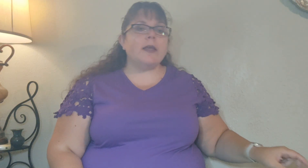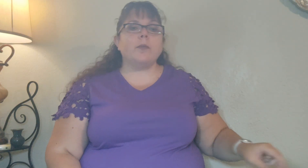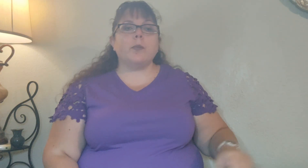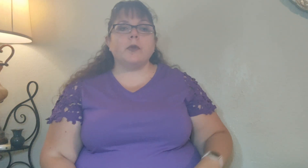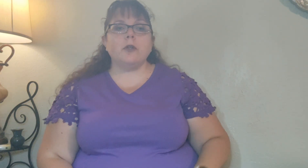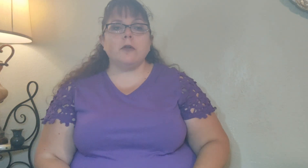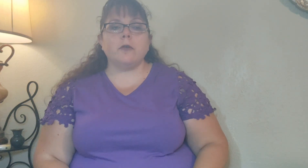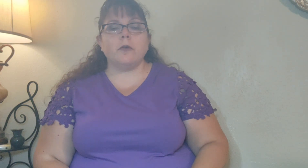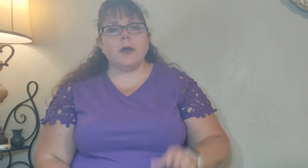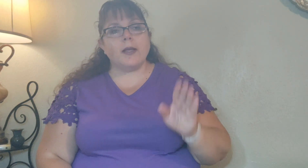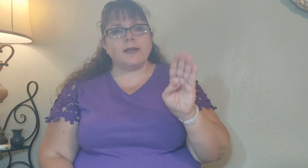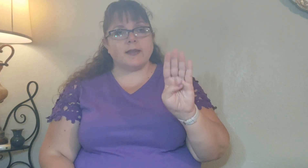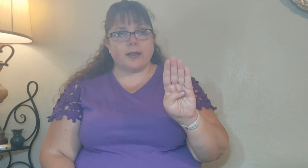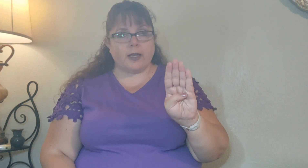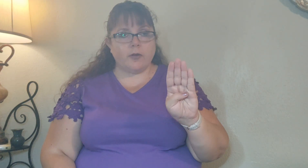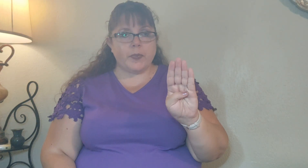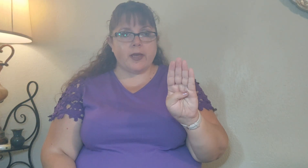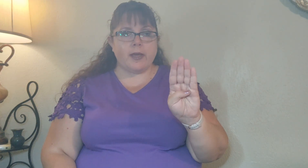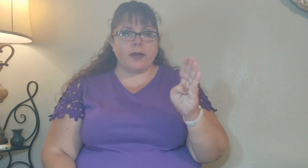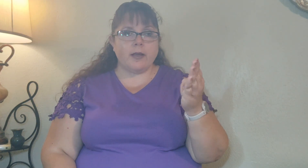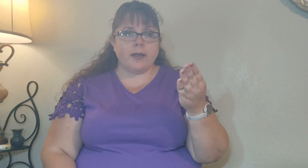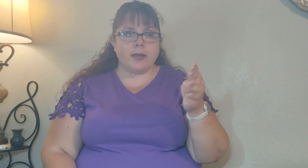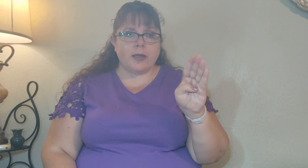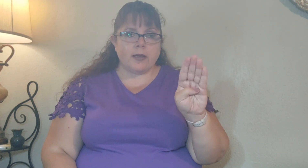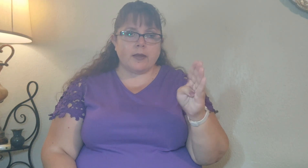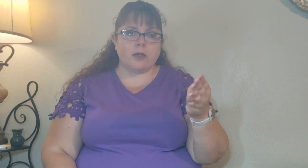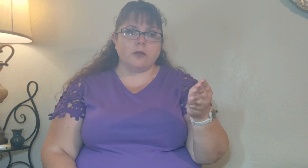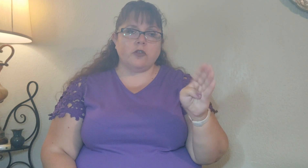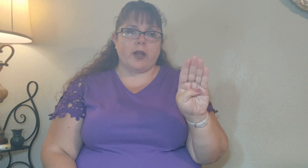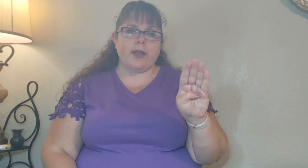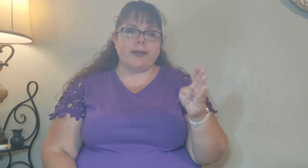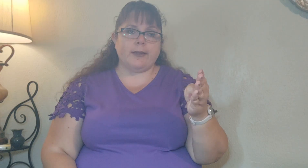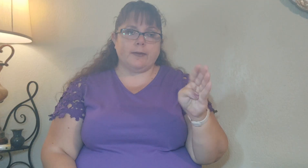Then blue is the letter B, and then you shake.